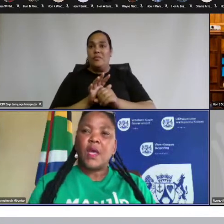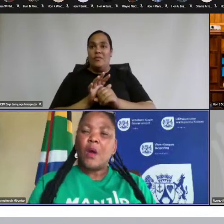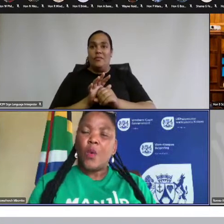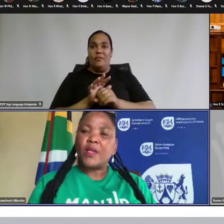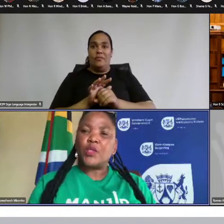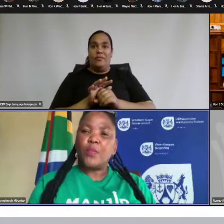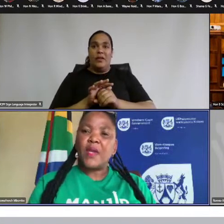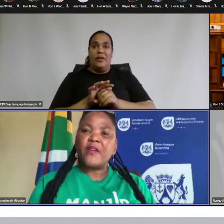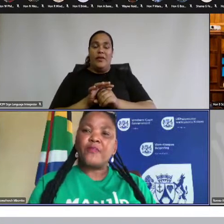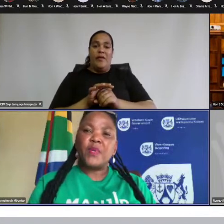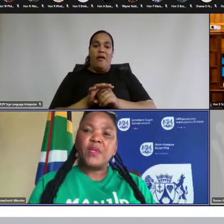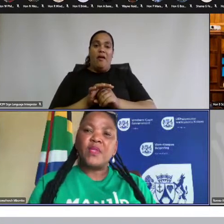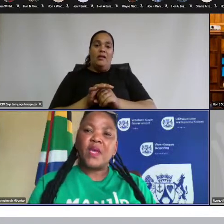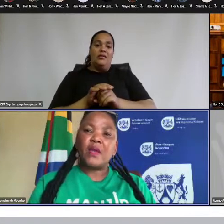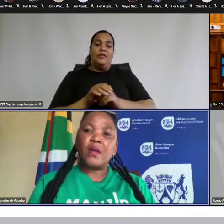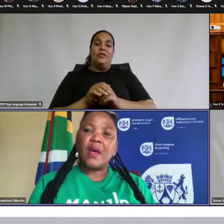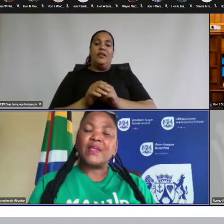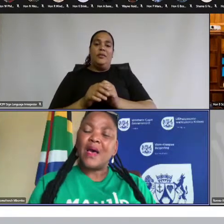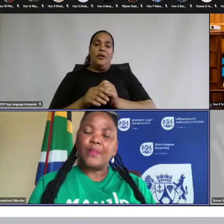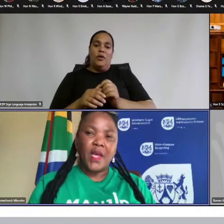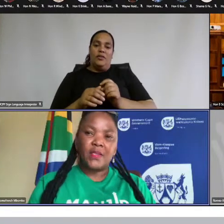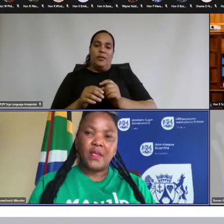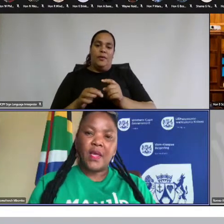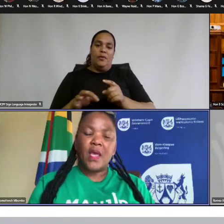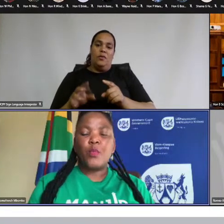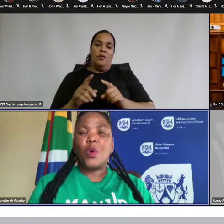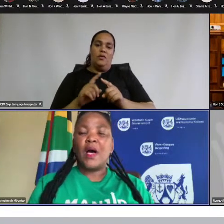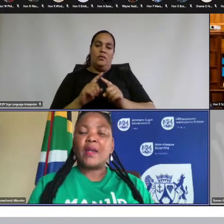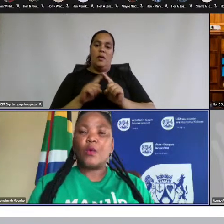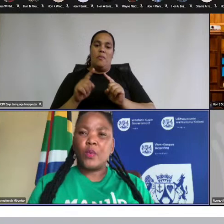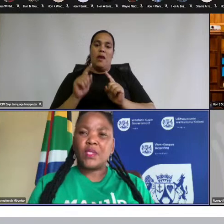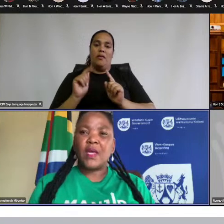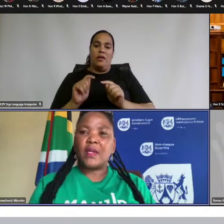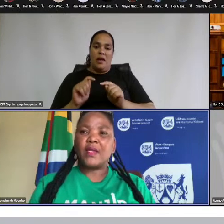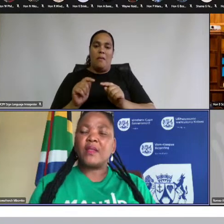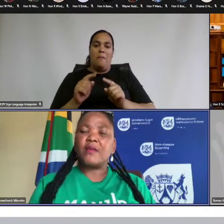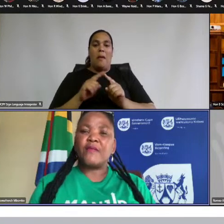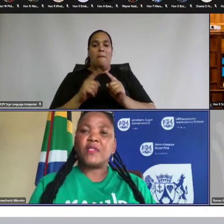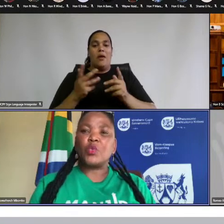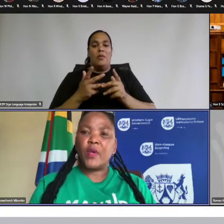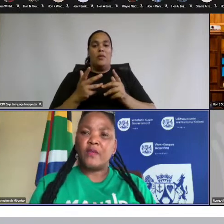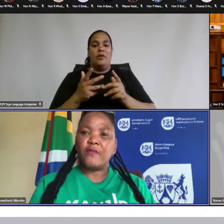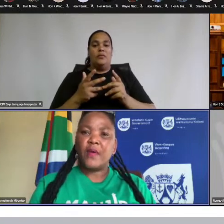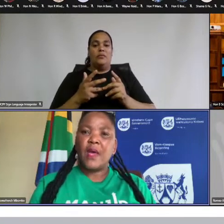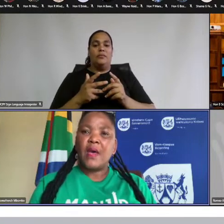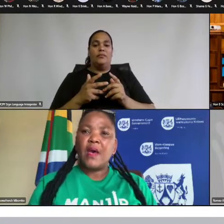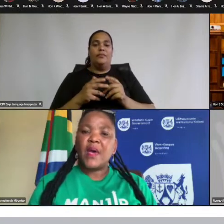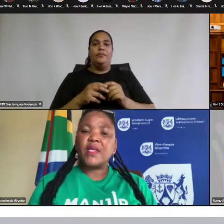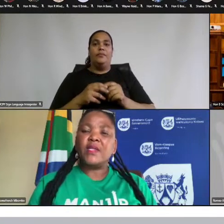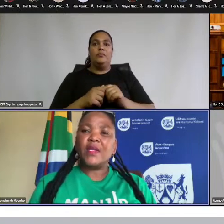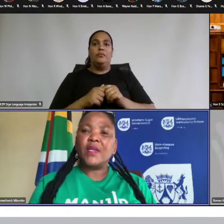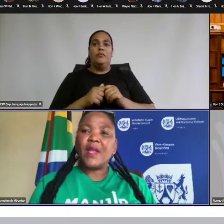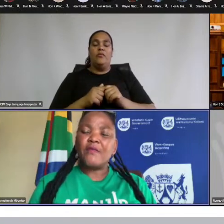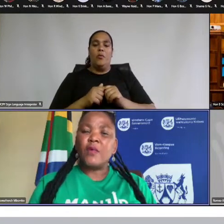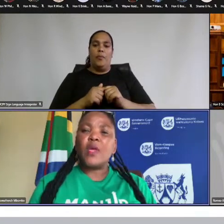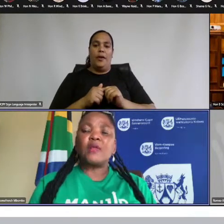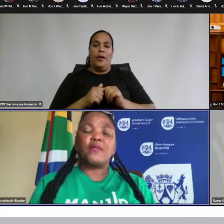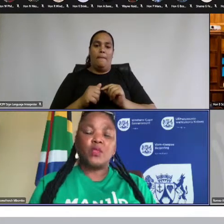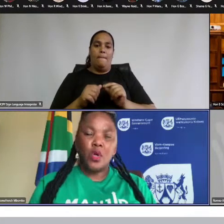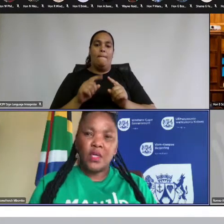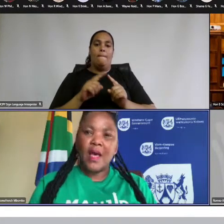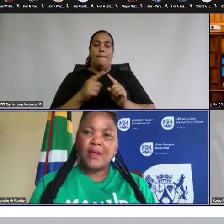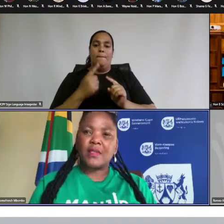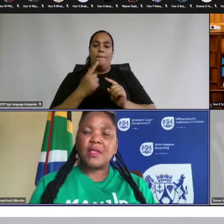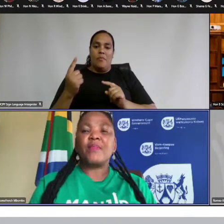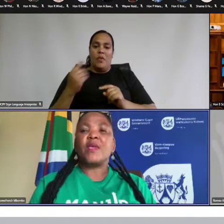COVID, whilst we might have been there, adapt as the Cape Wuhan when we started in the first wave, but each and every